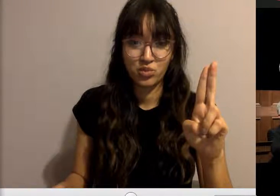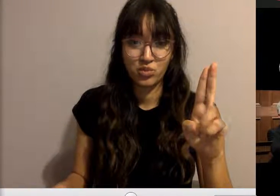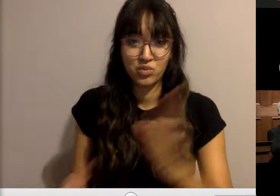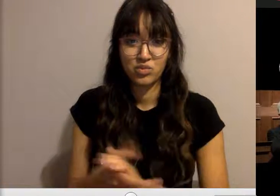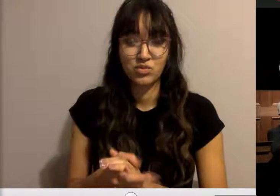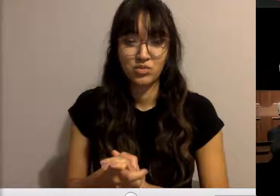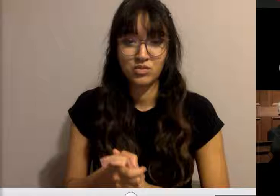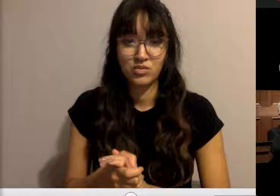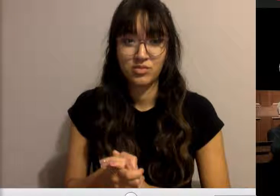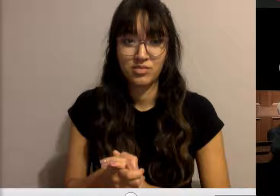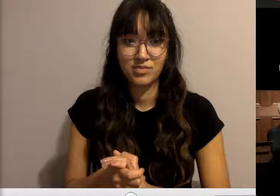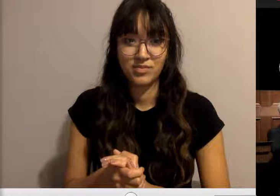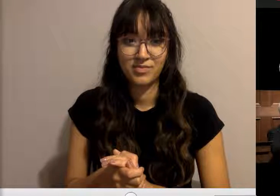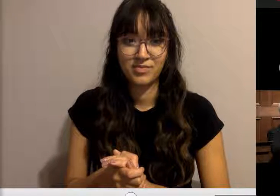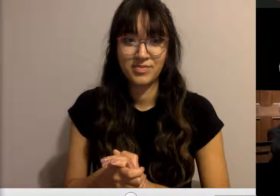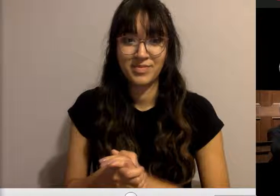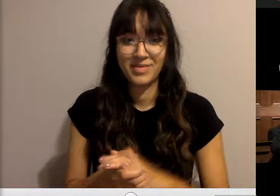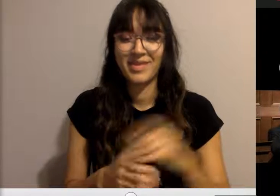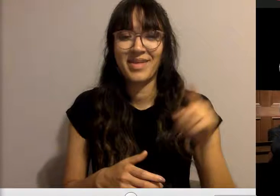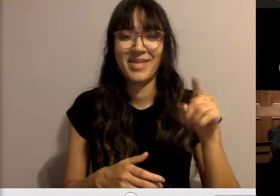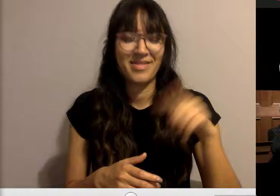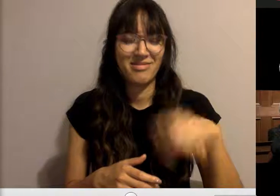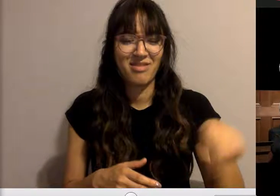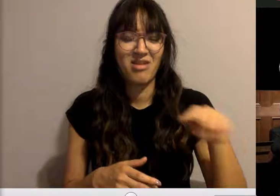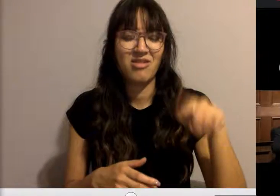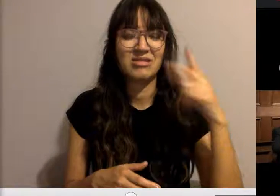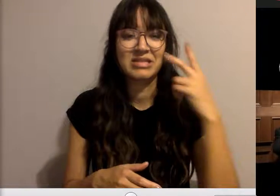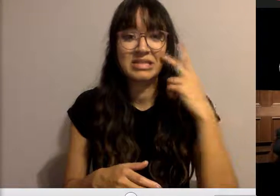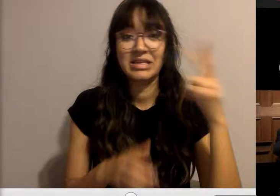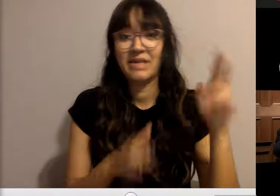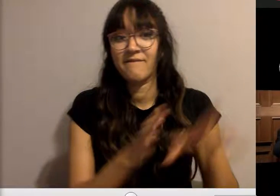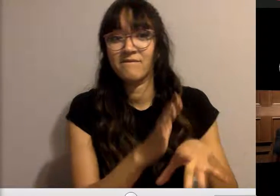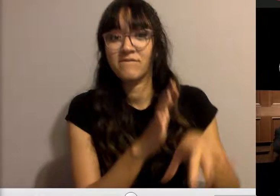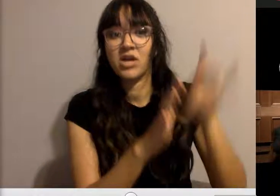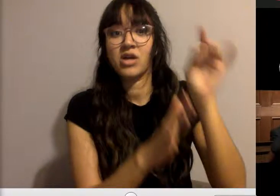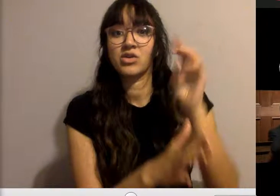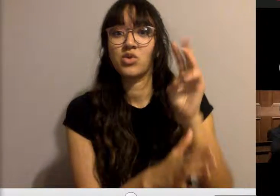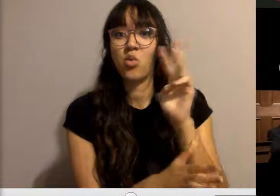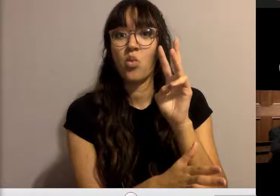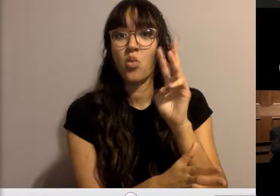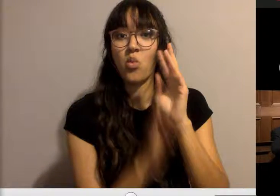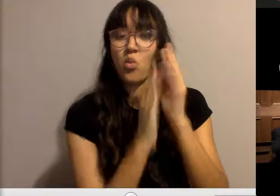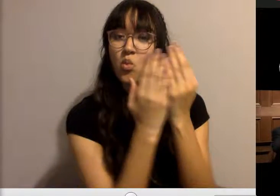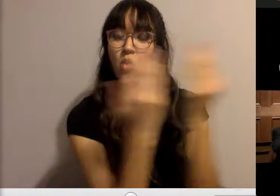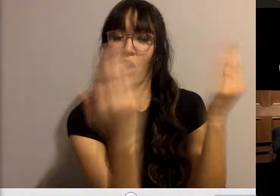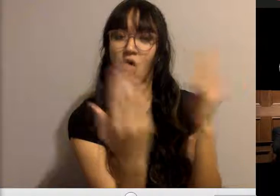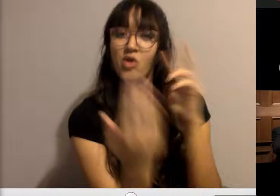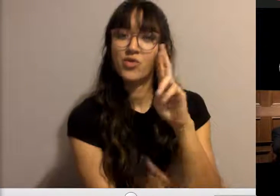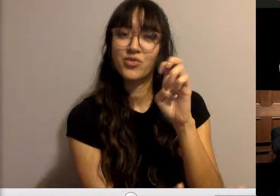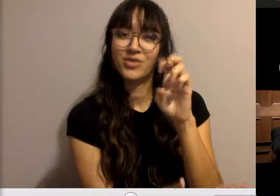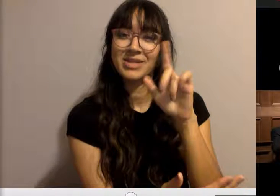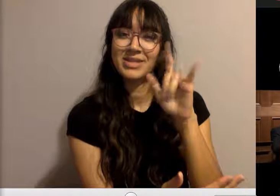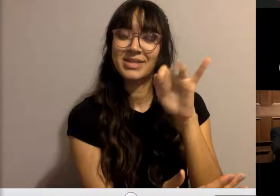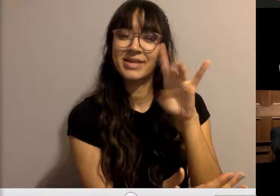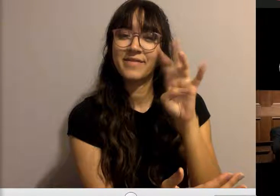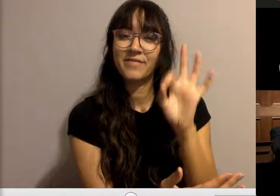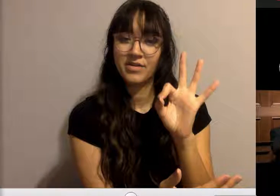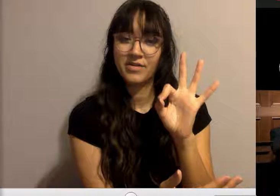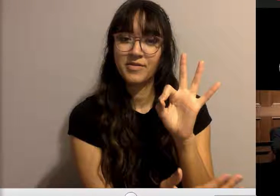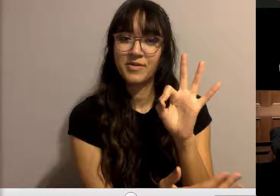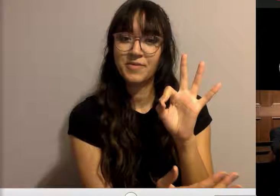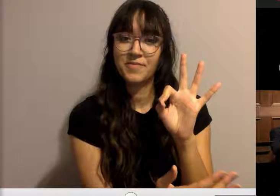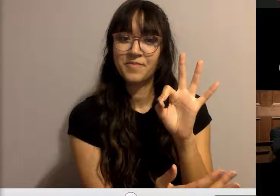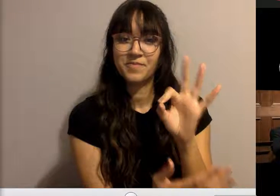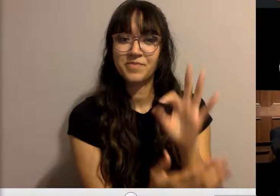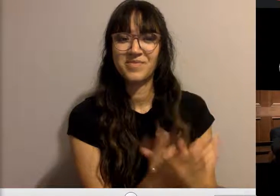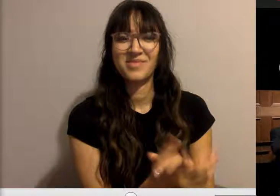Medinet Habu was excavated and they found the wall reliefs, Gaston Maspero, one of the earliest French Egyptologists, already blamed the